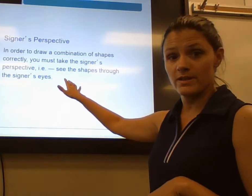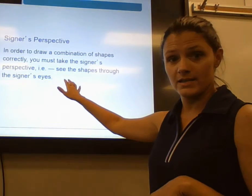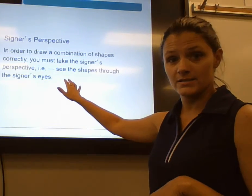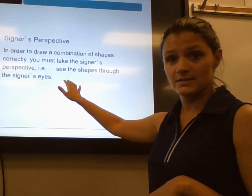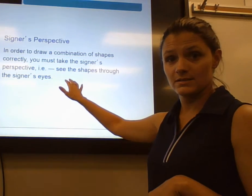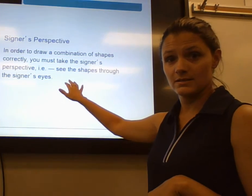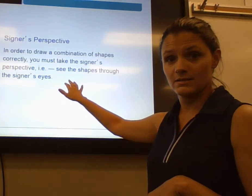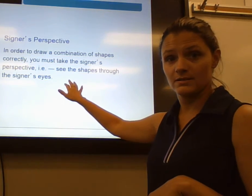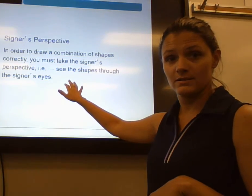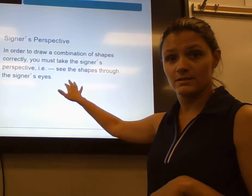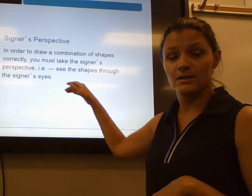this.